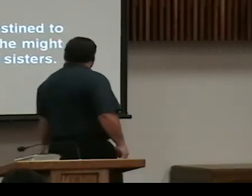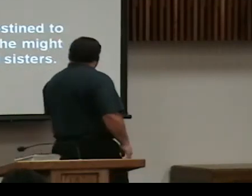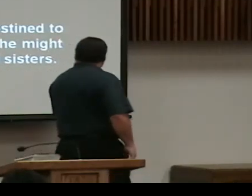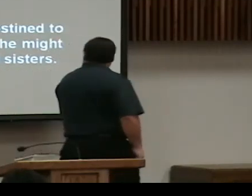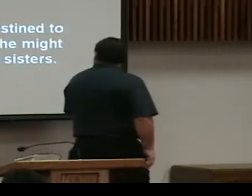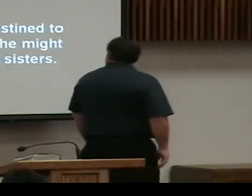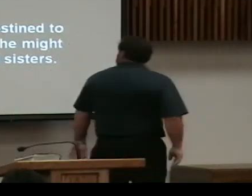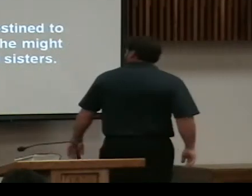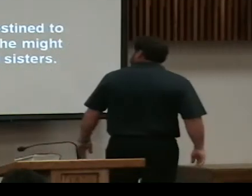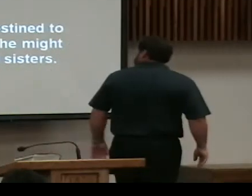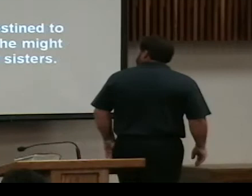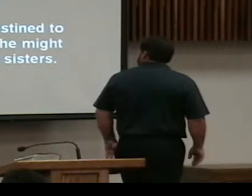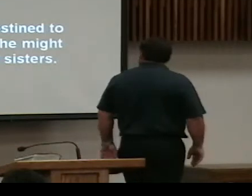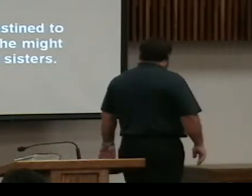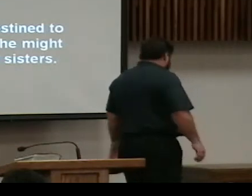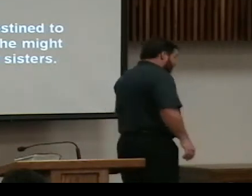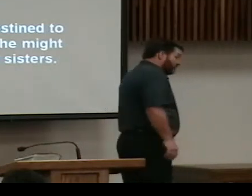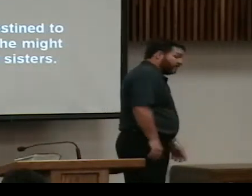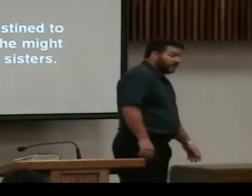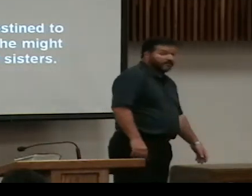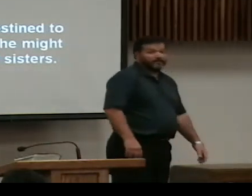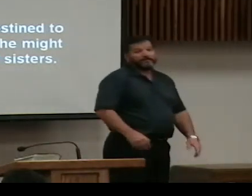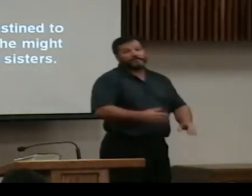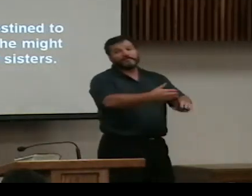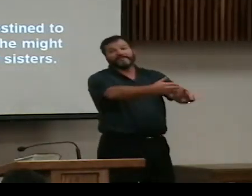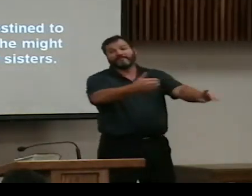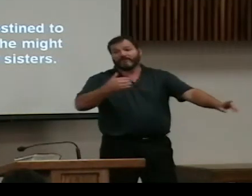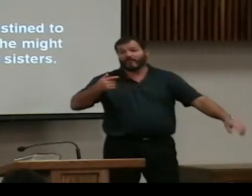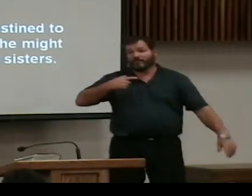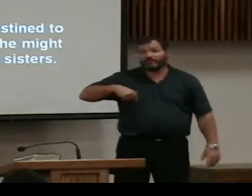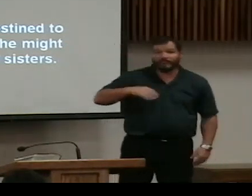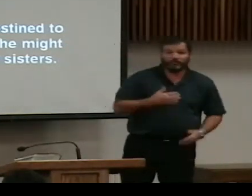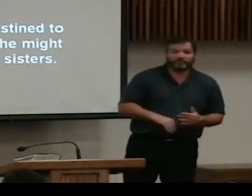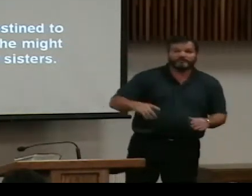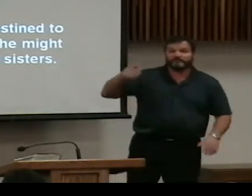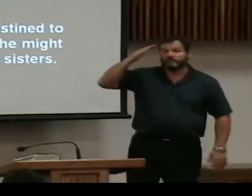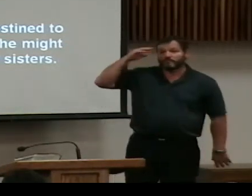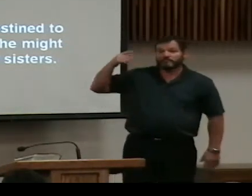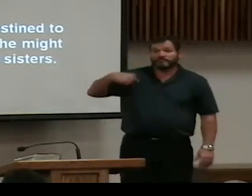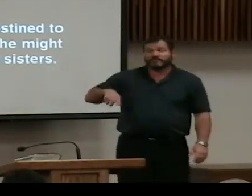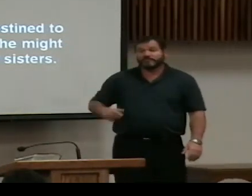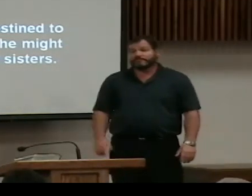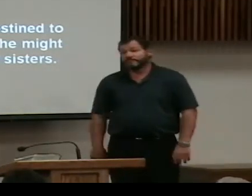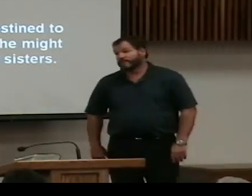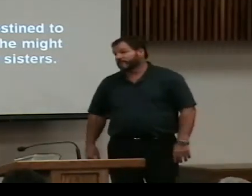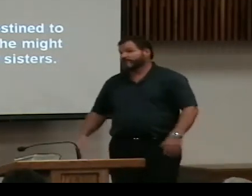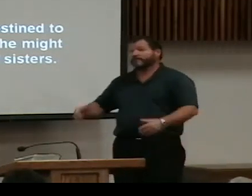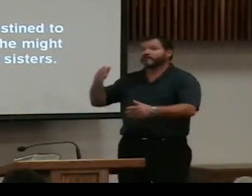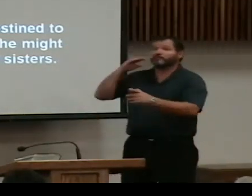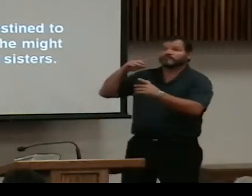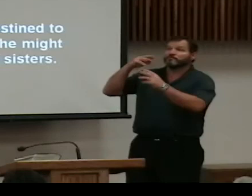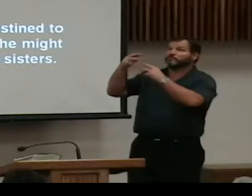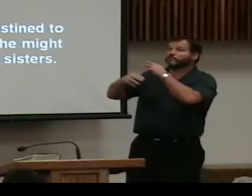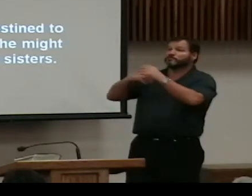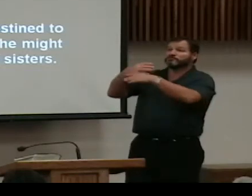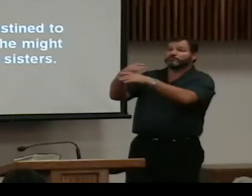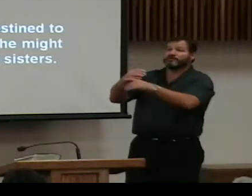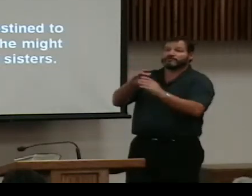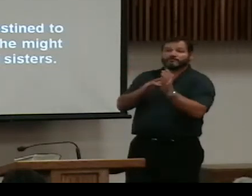Number eight, we're all those who knew before. We're predestined. Before we were born, God knew us. Jesus,